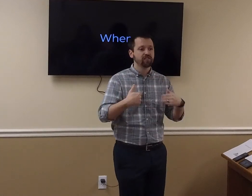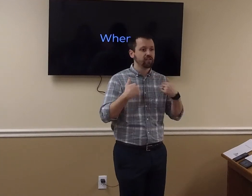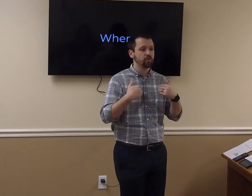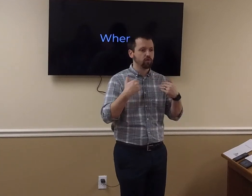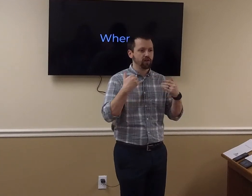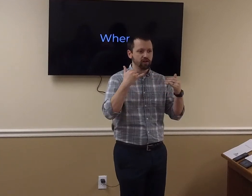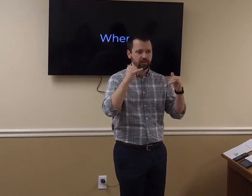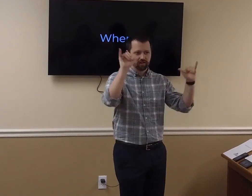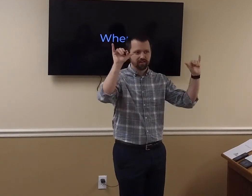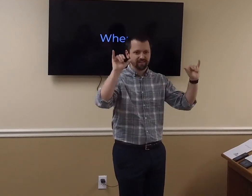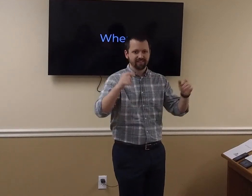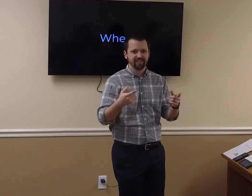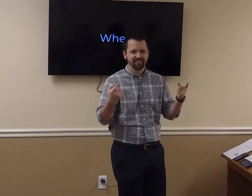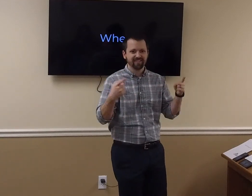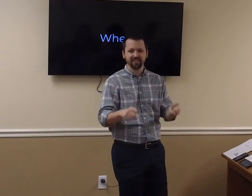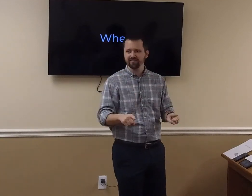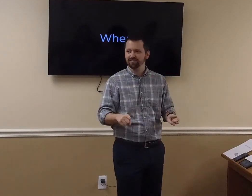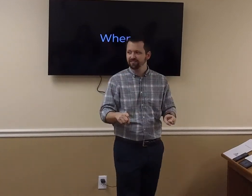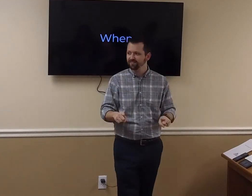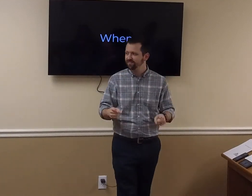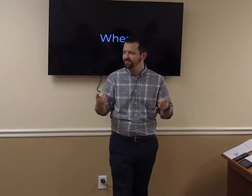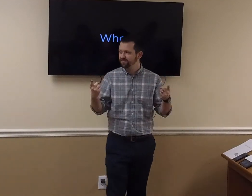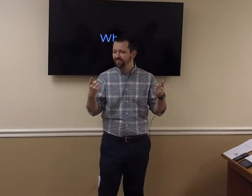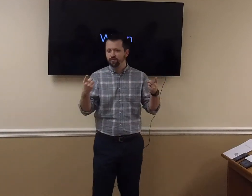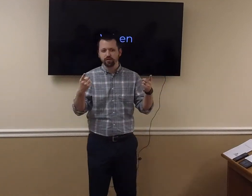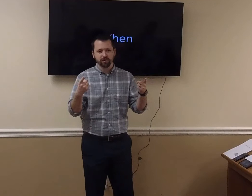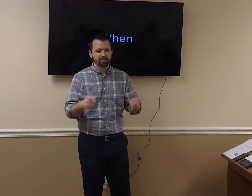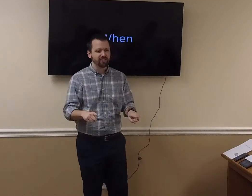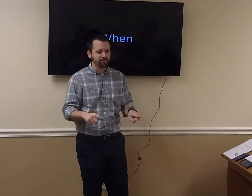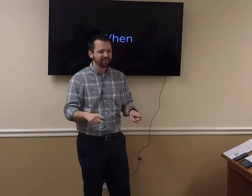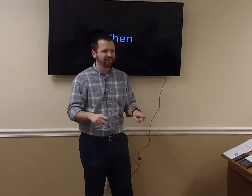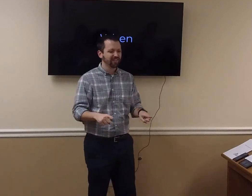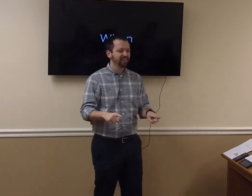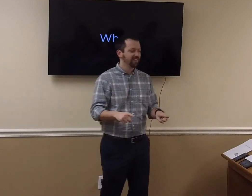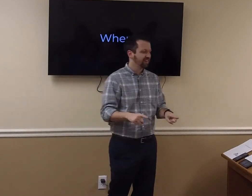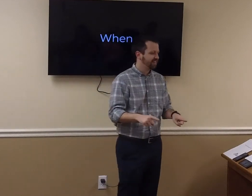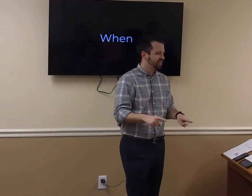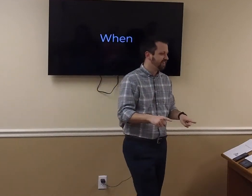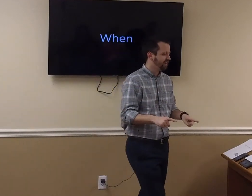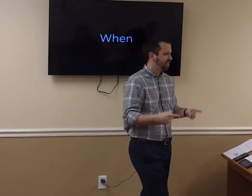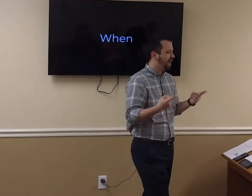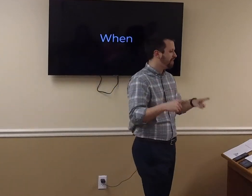a young warthog. So that's when you would use this one. In college, I learned it would happen. Happen.